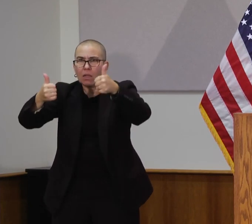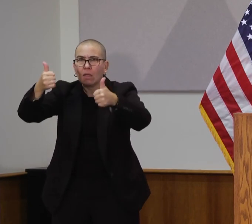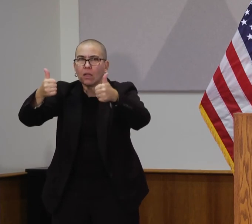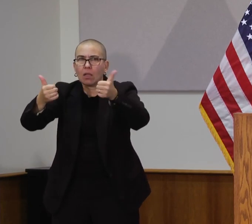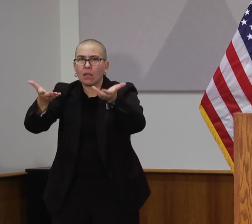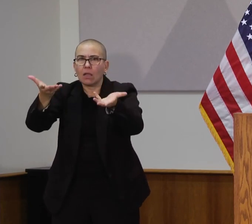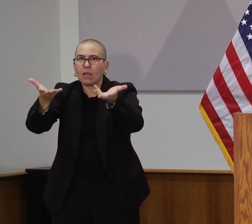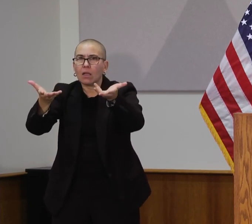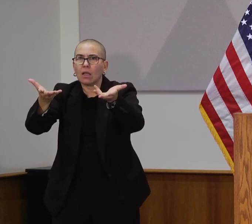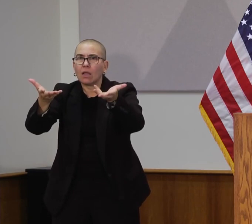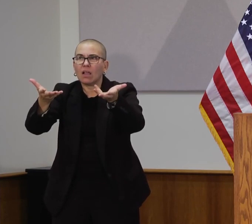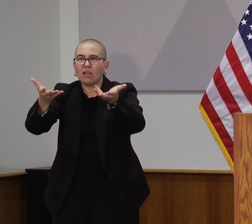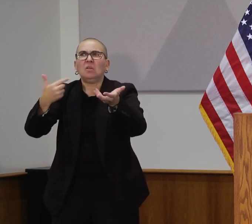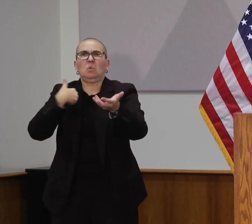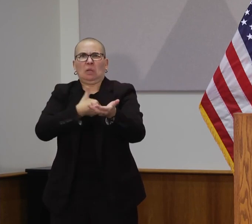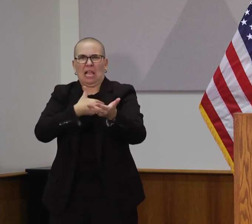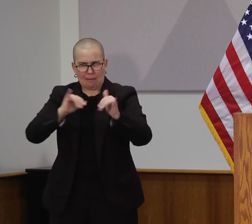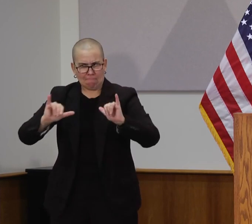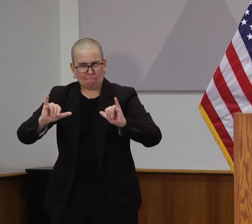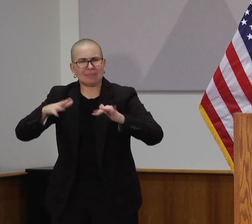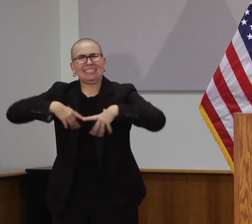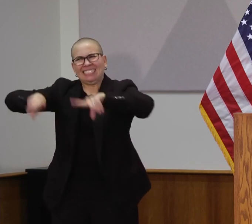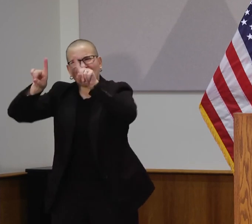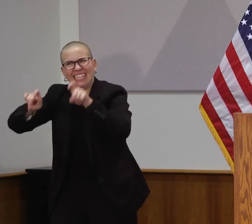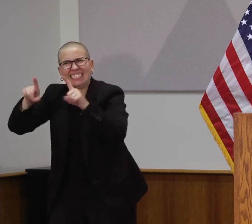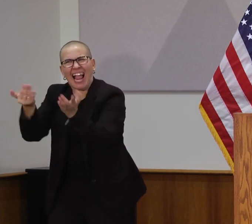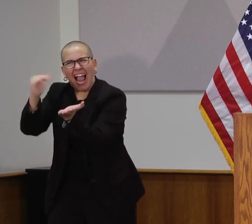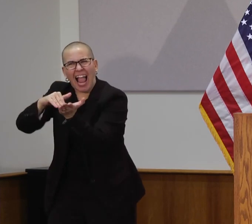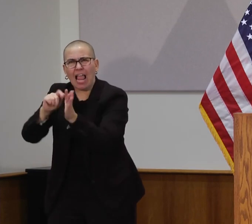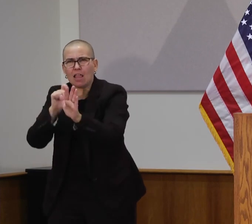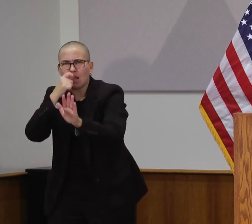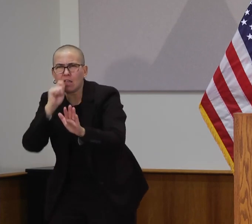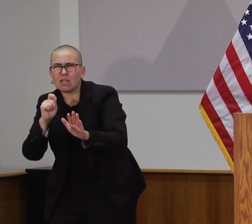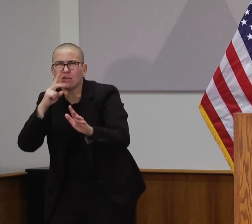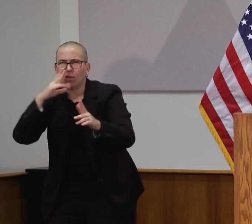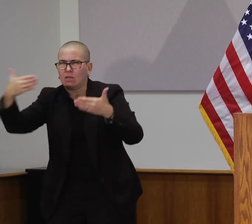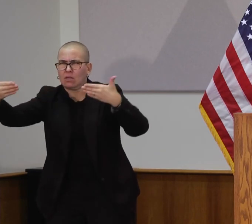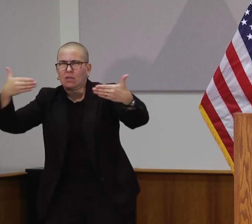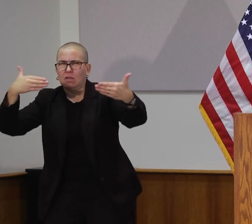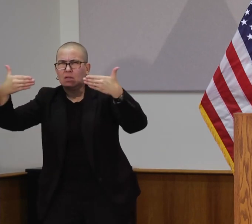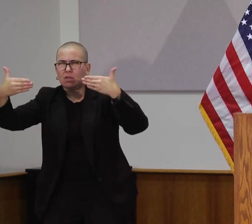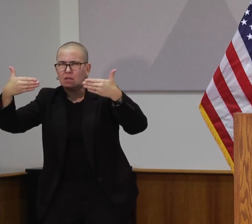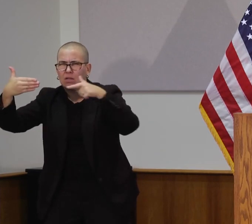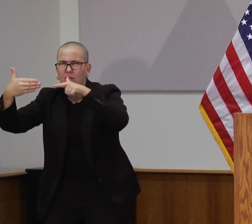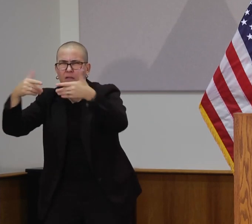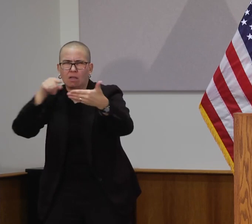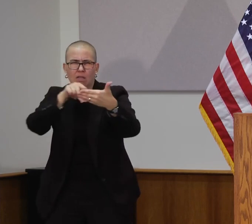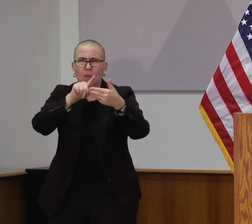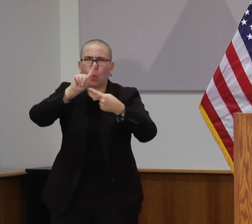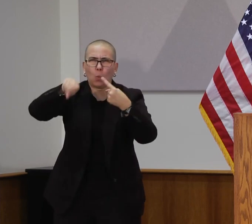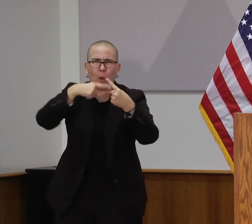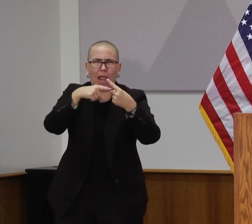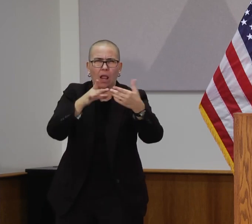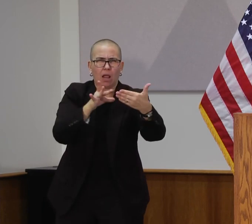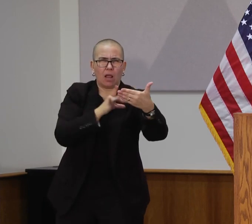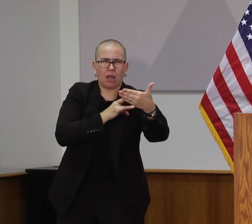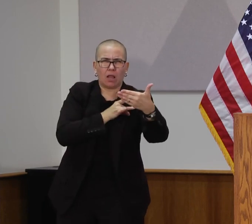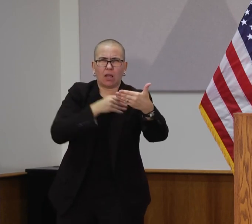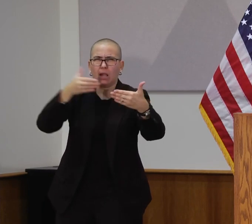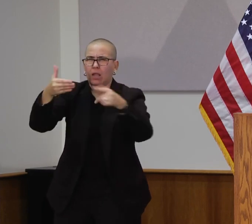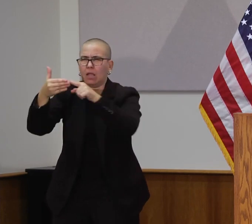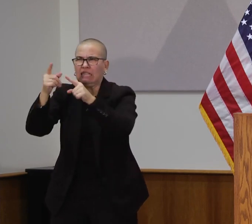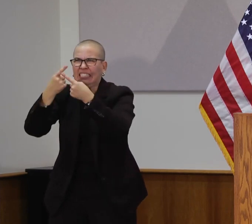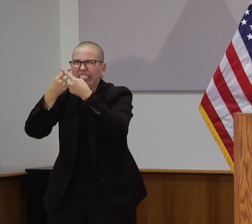retest them or look again for a second illness for 90 days. But if you think about how quickly time